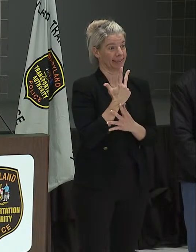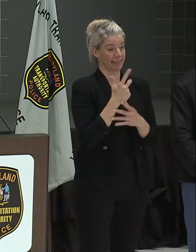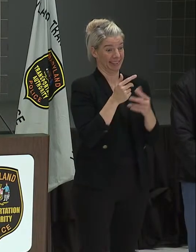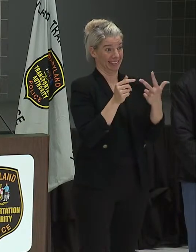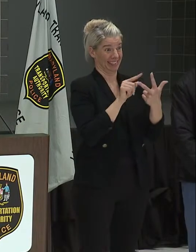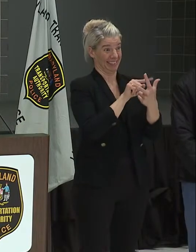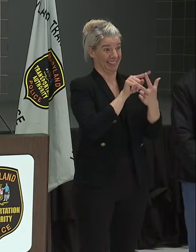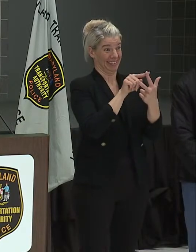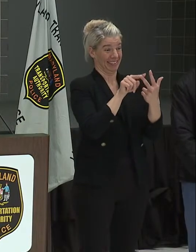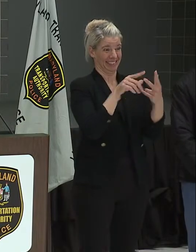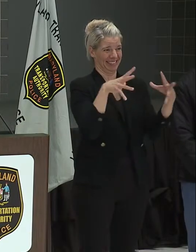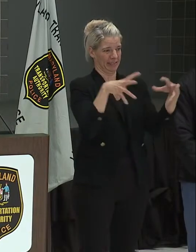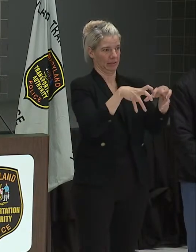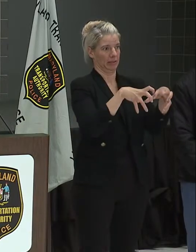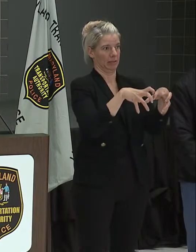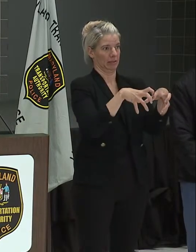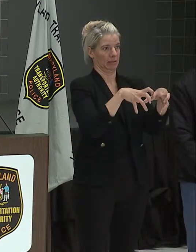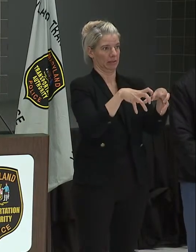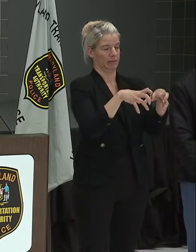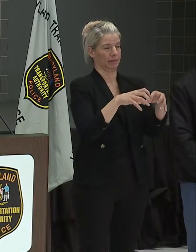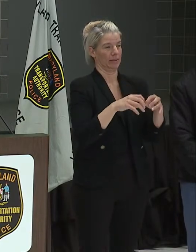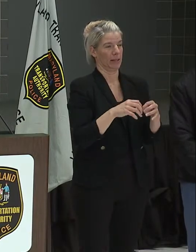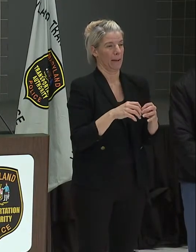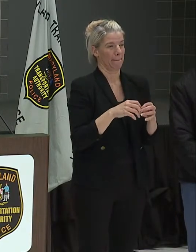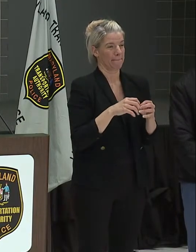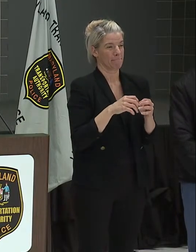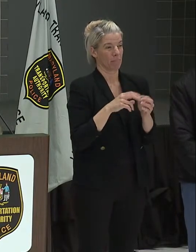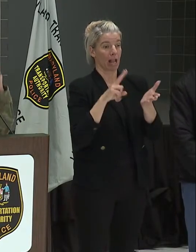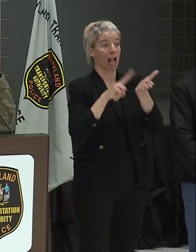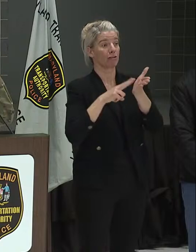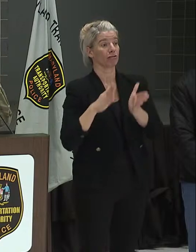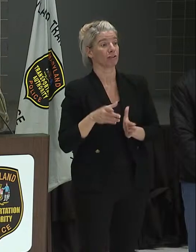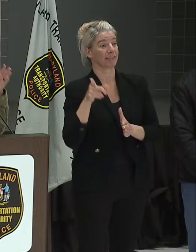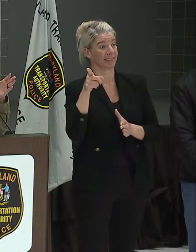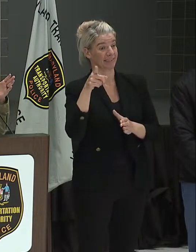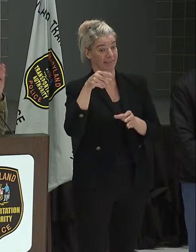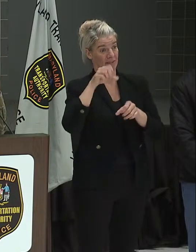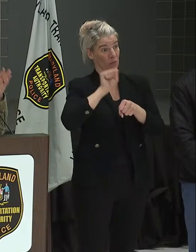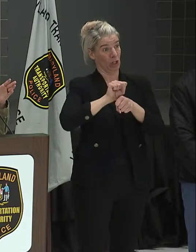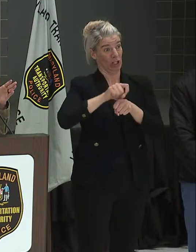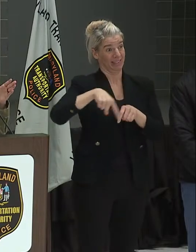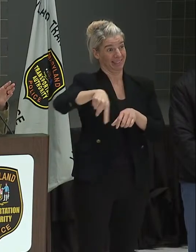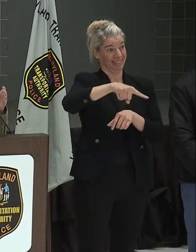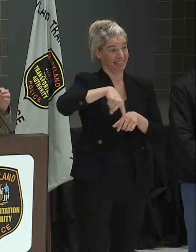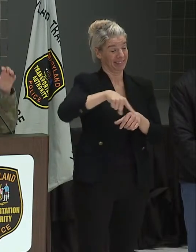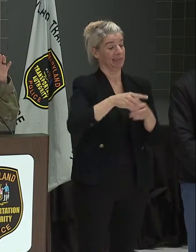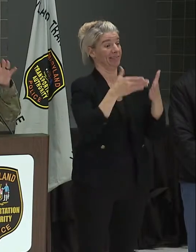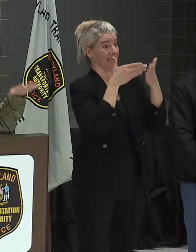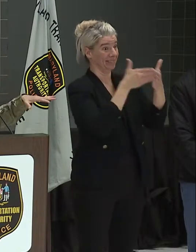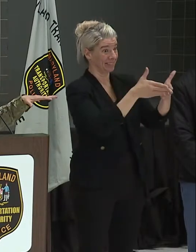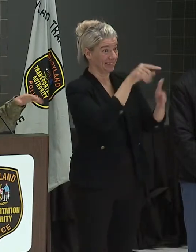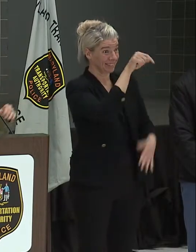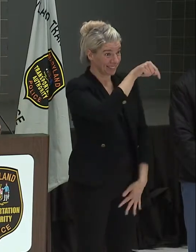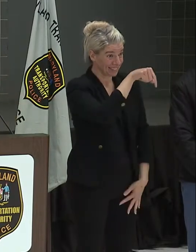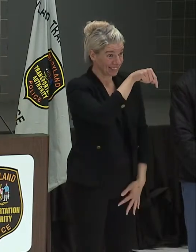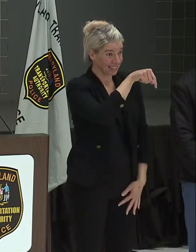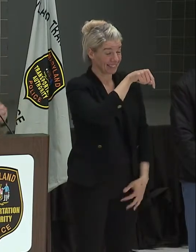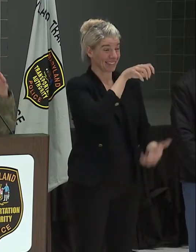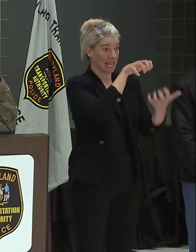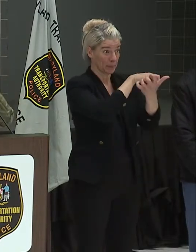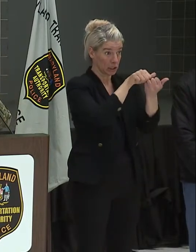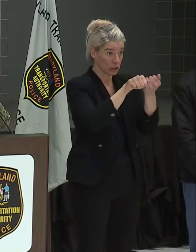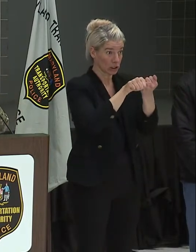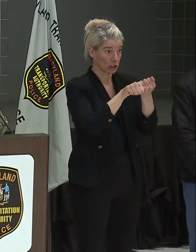that location. You've got our contractor that's working in the channel, the vessel salver, and also the